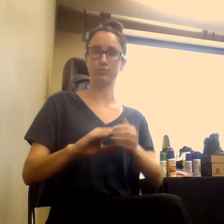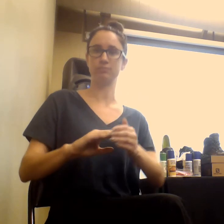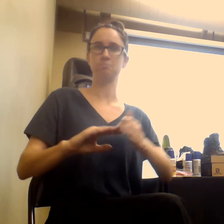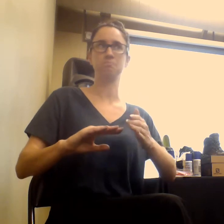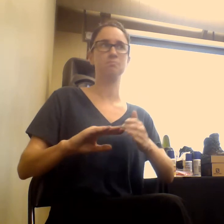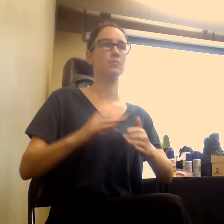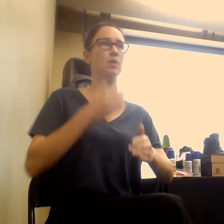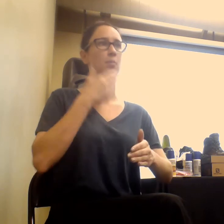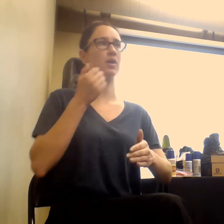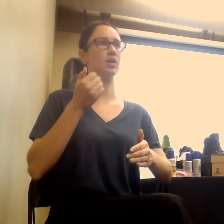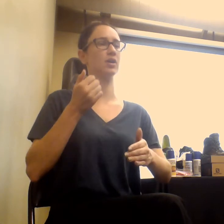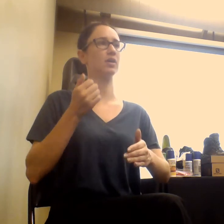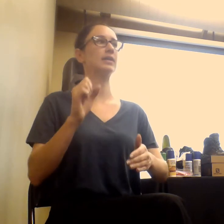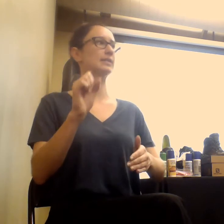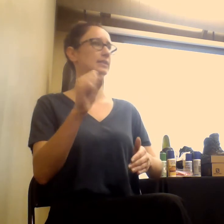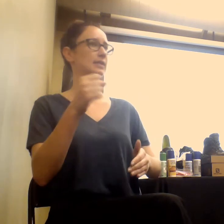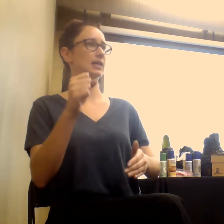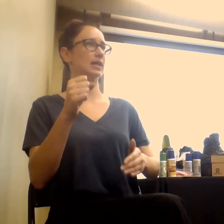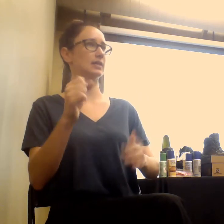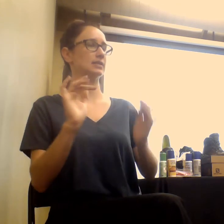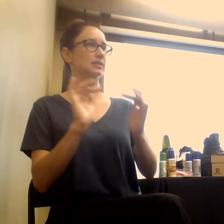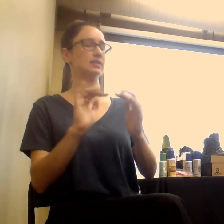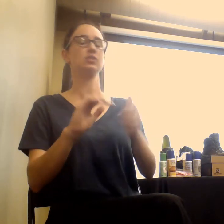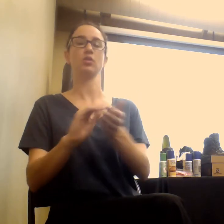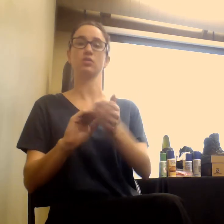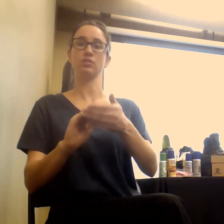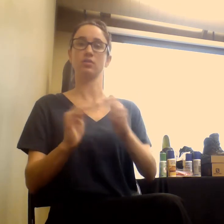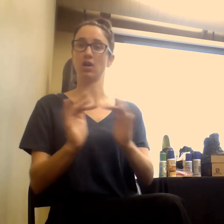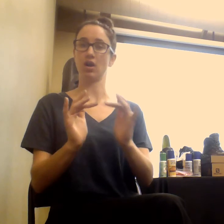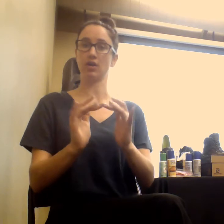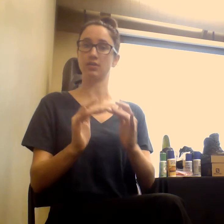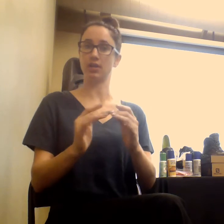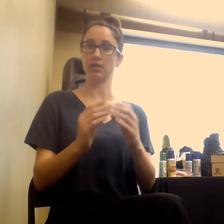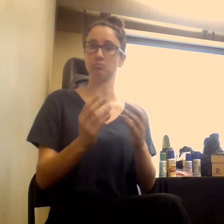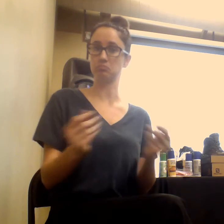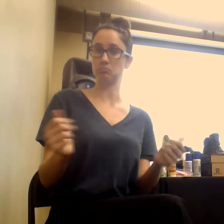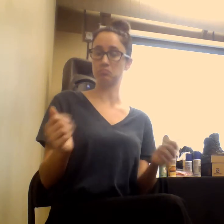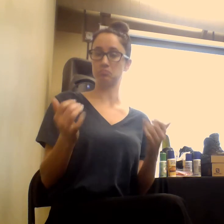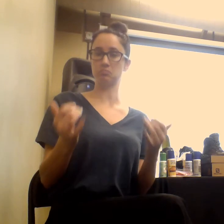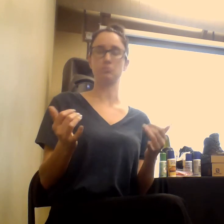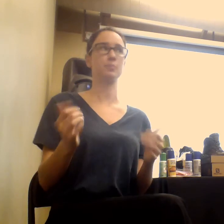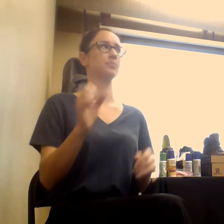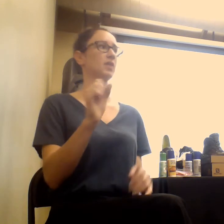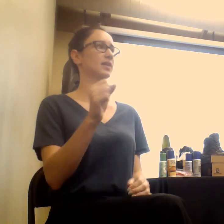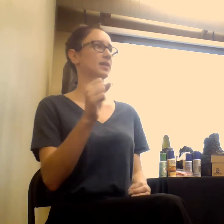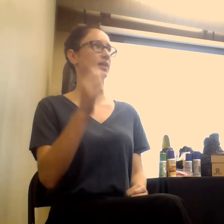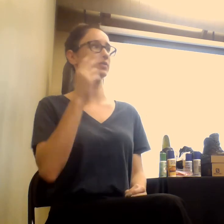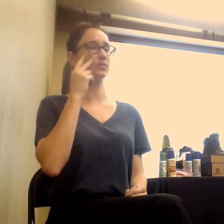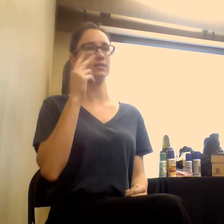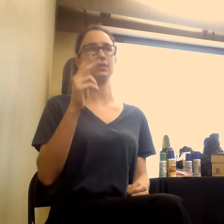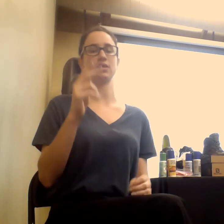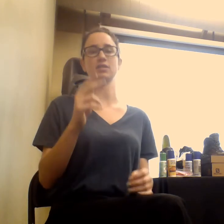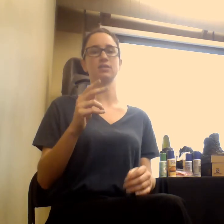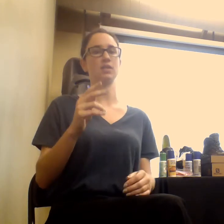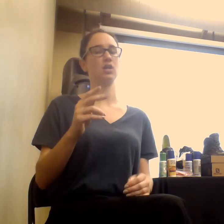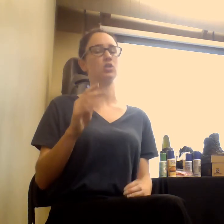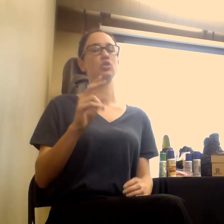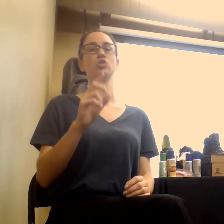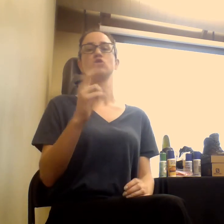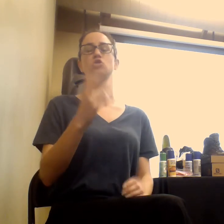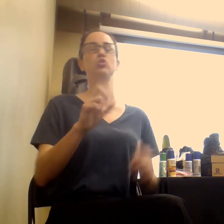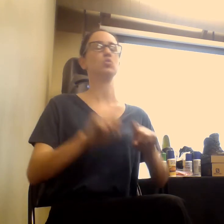lacing technique can take a boot from feeling like it doesn't fit at all to making it fit perfectly. It's two completely different shoes,